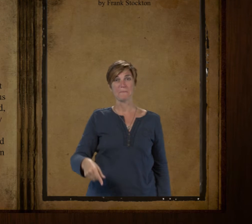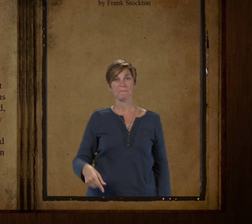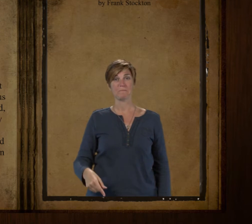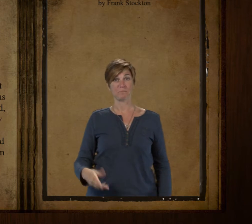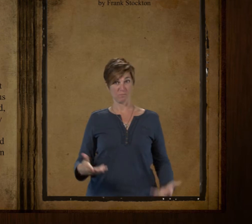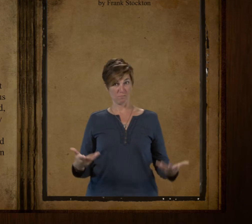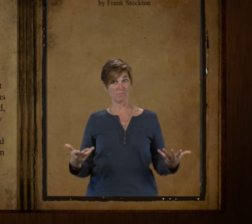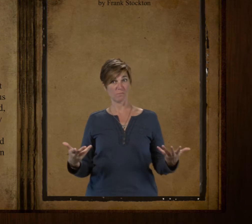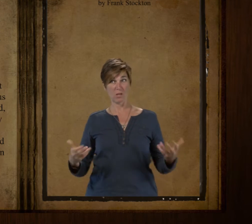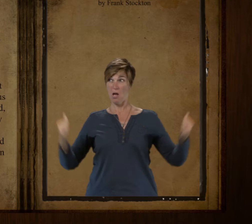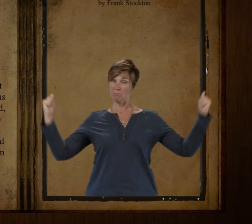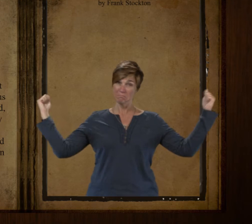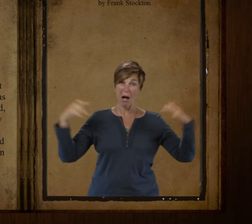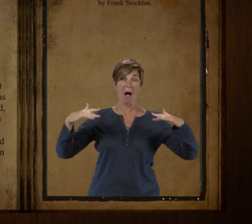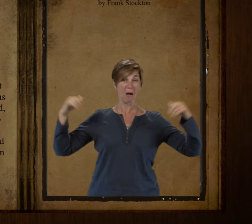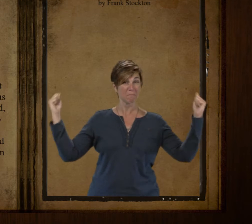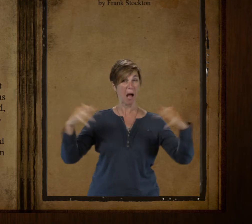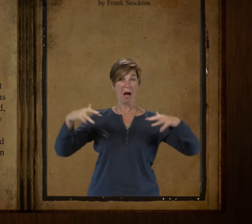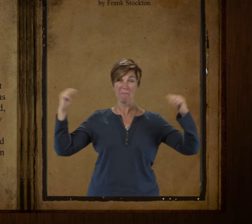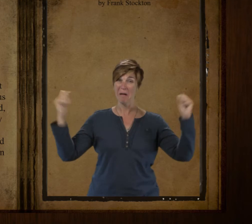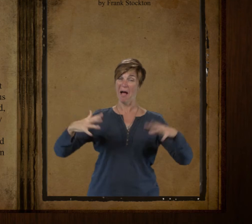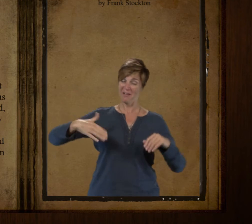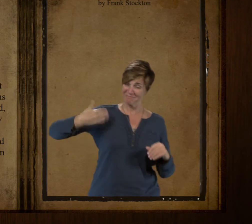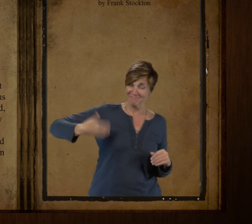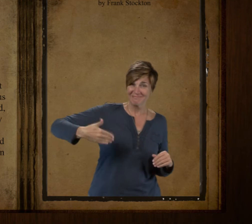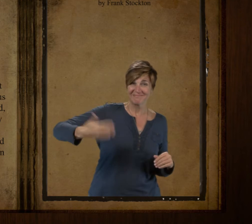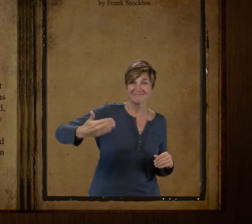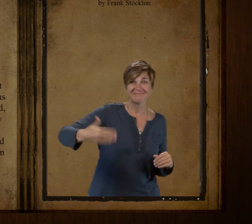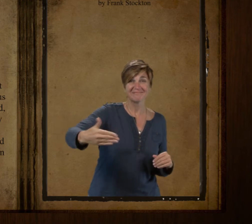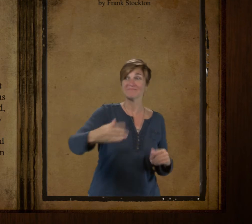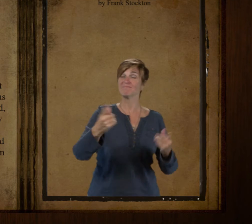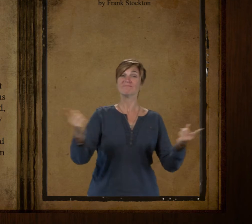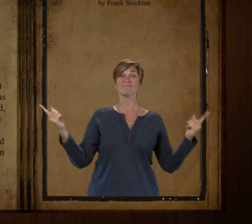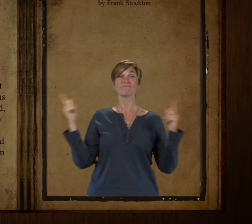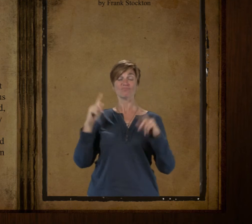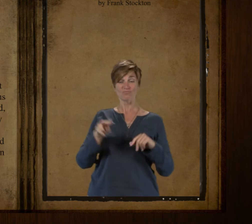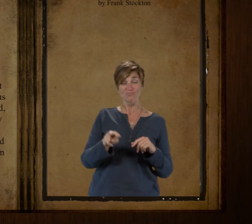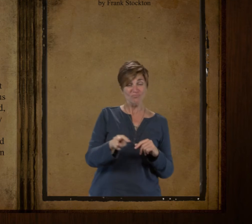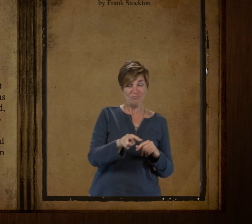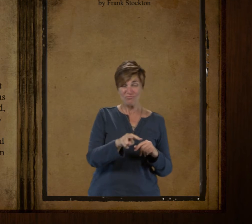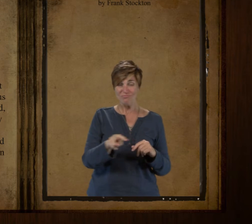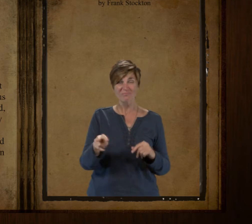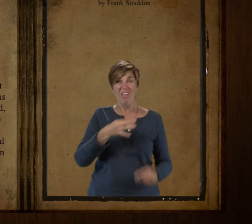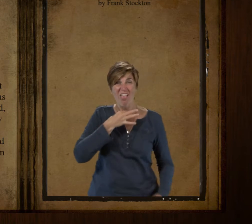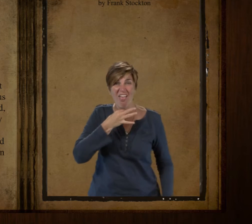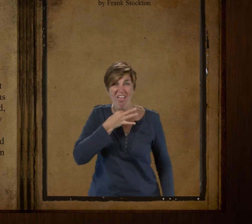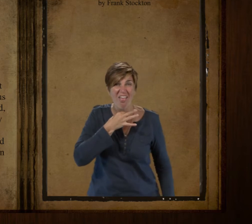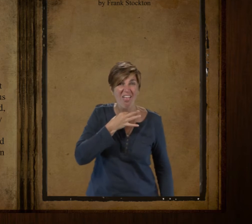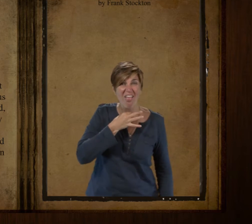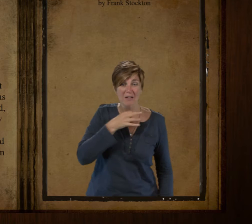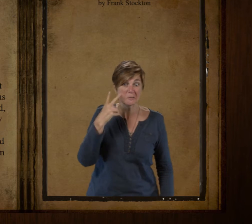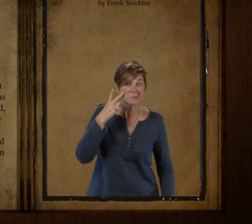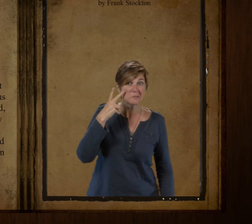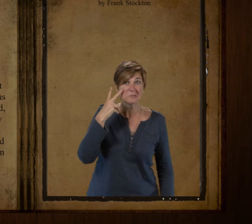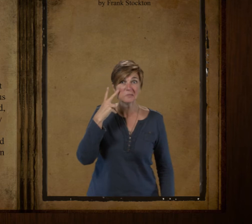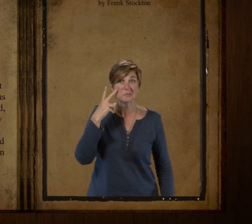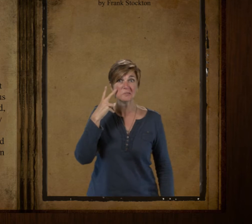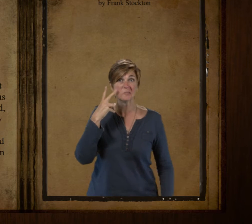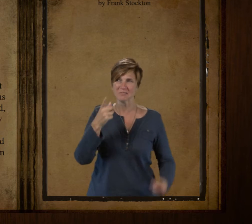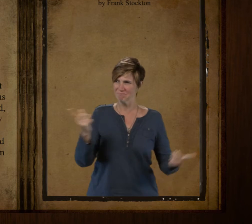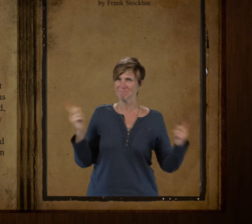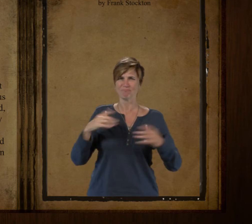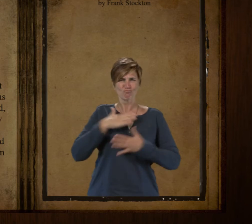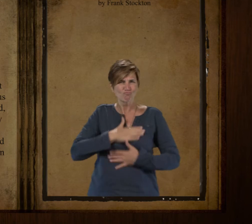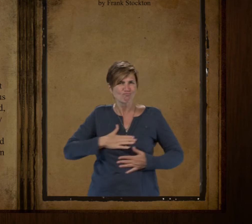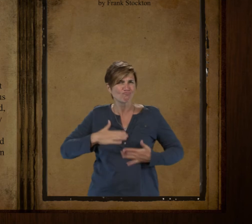Thus the masses were entertained and pleased, and thinking part of the community could bring no charge of